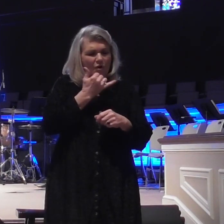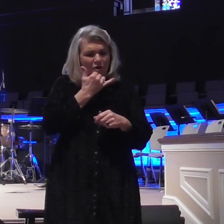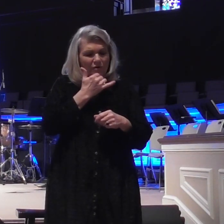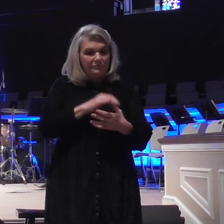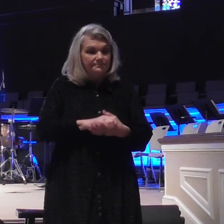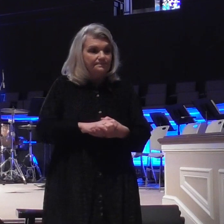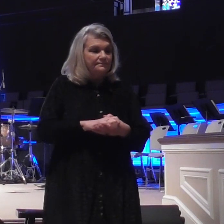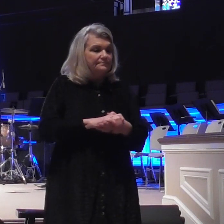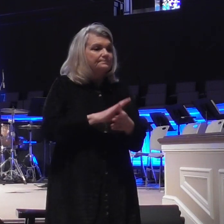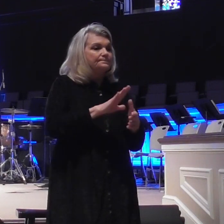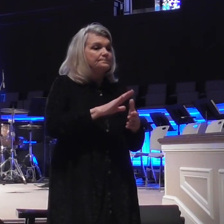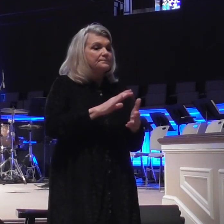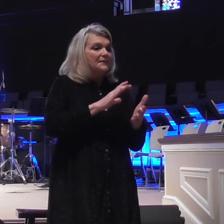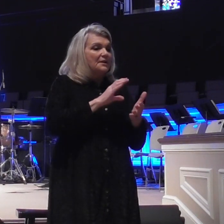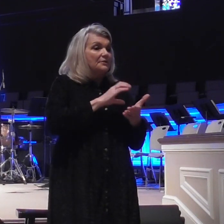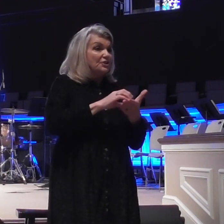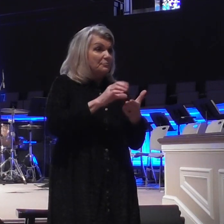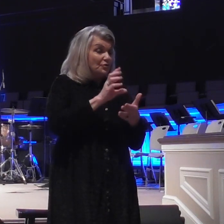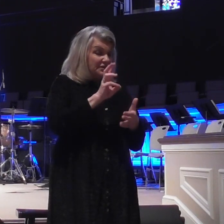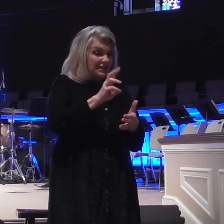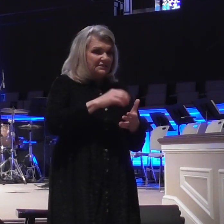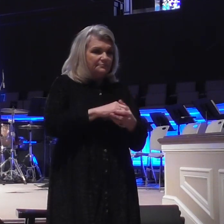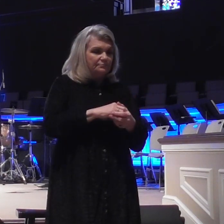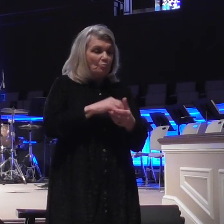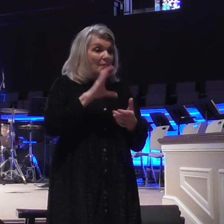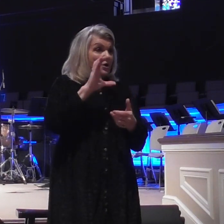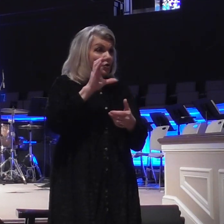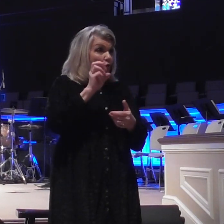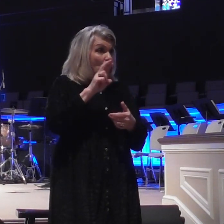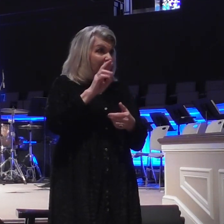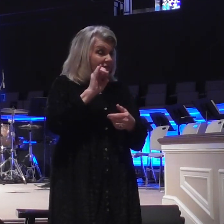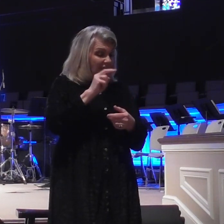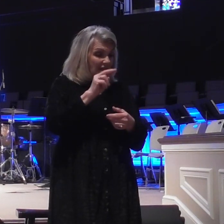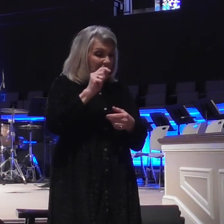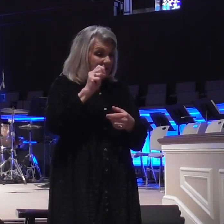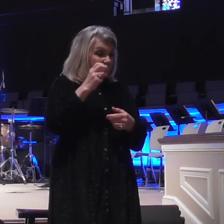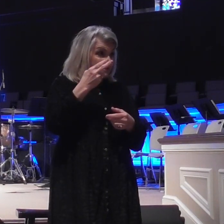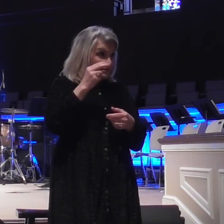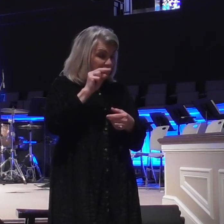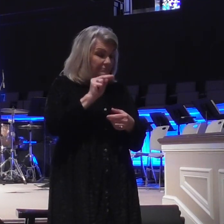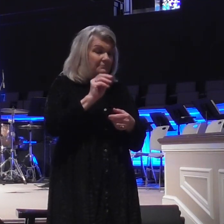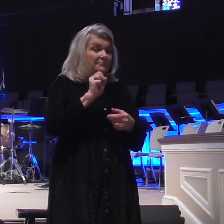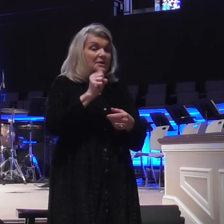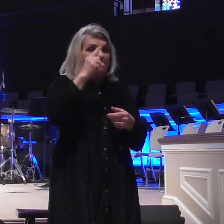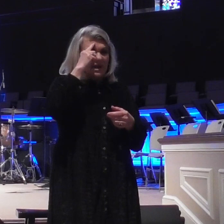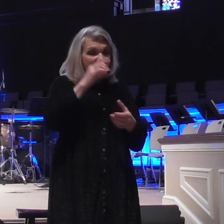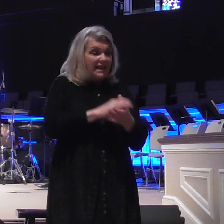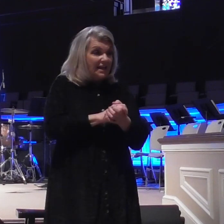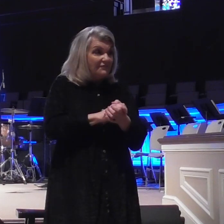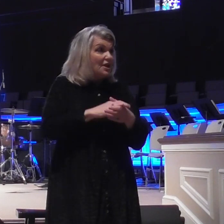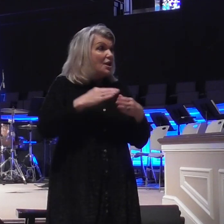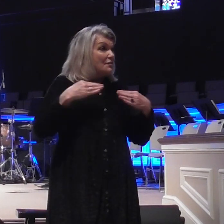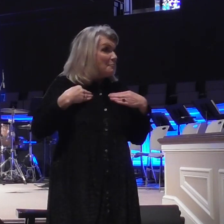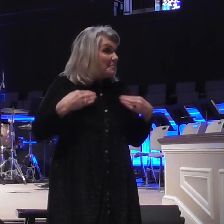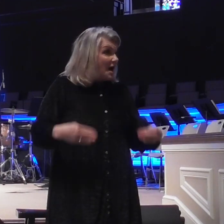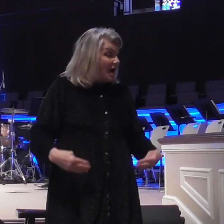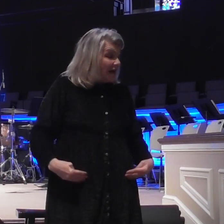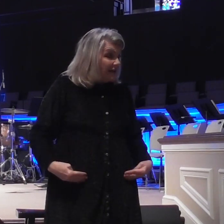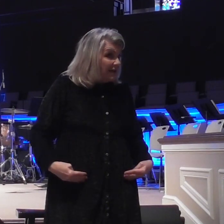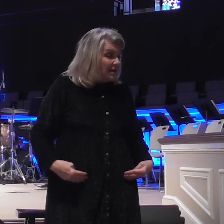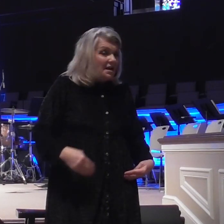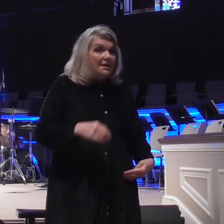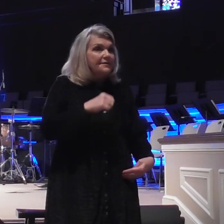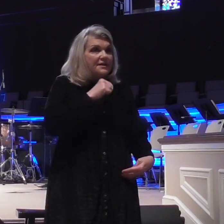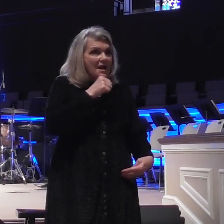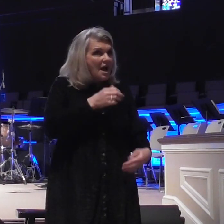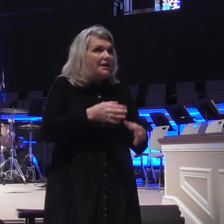6. Corinthians believed, even these Corinthian Christians believed, that the body is non-essential